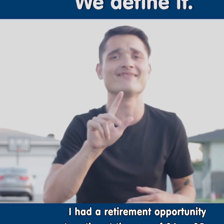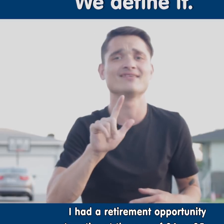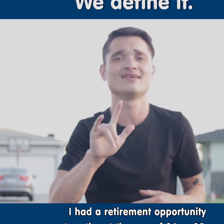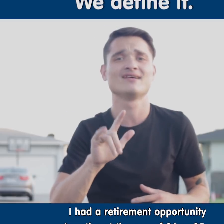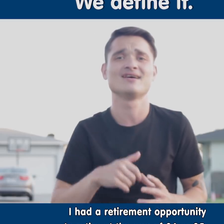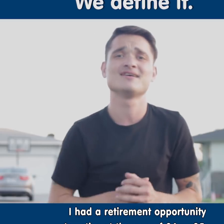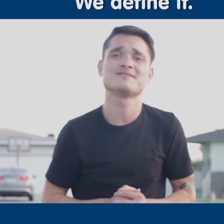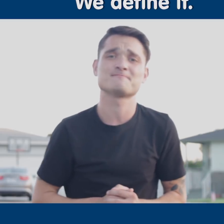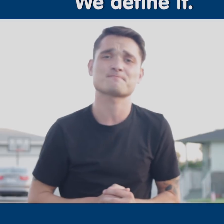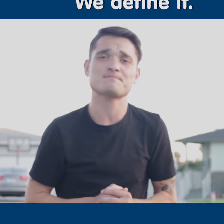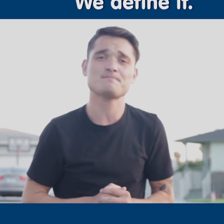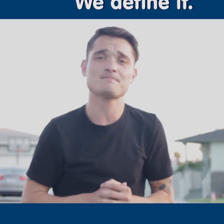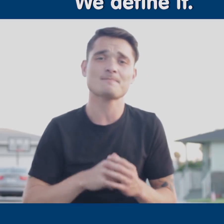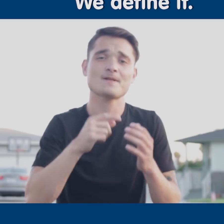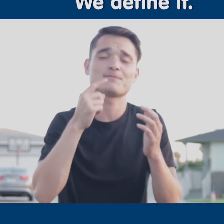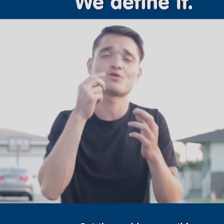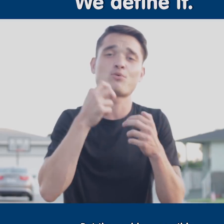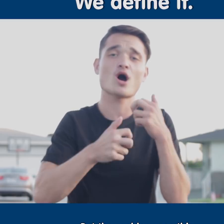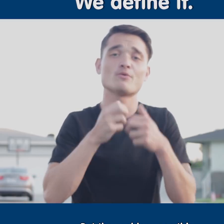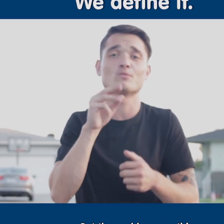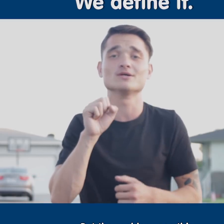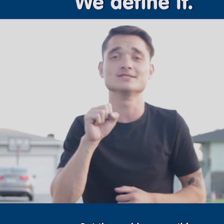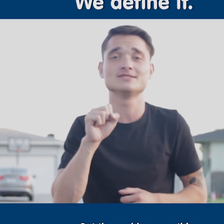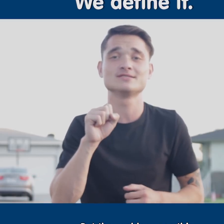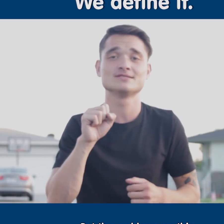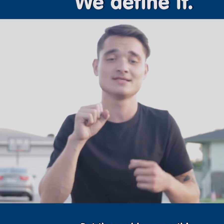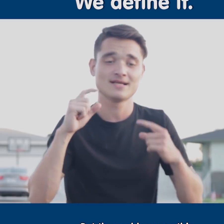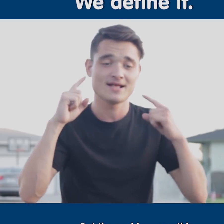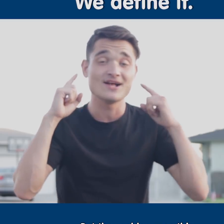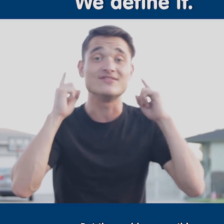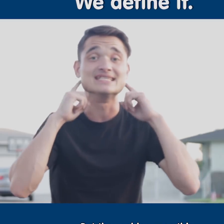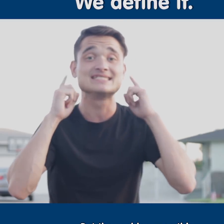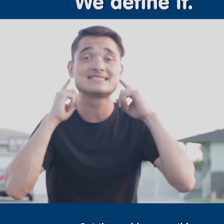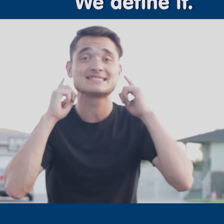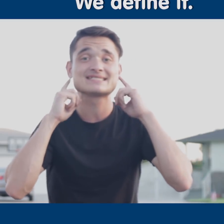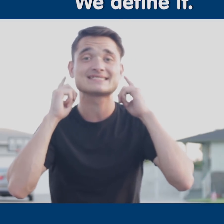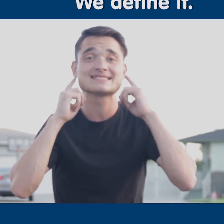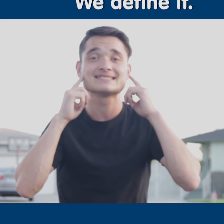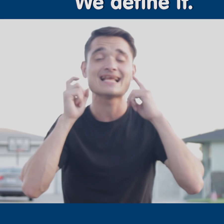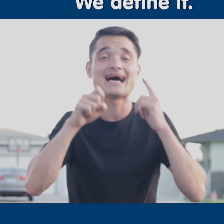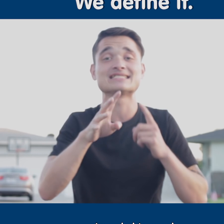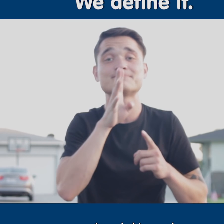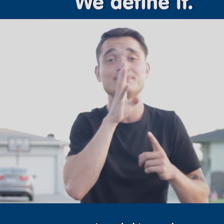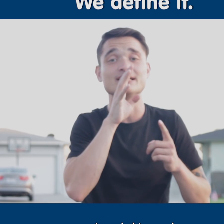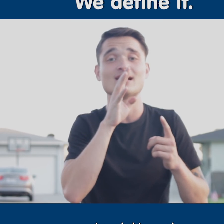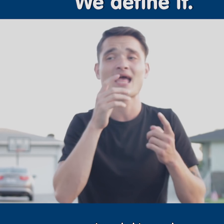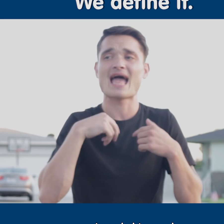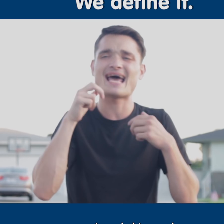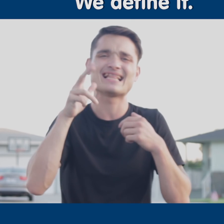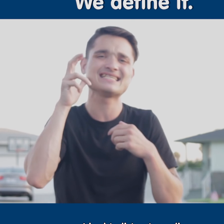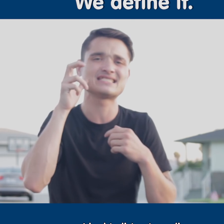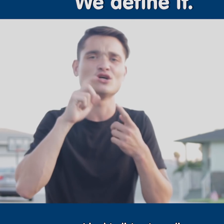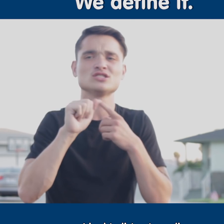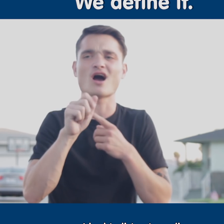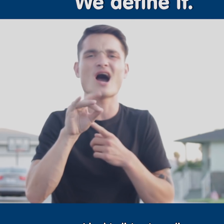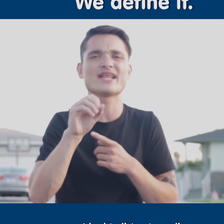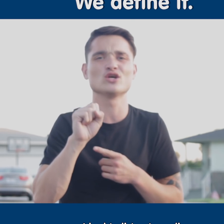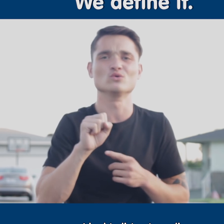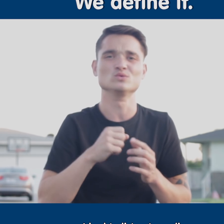25. But the problem was this. I needed to speak. I had to listen to audios, and